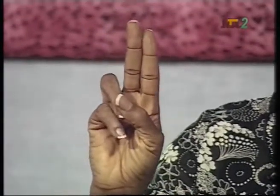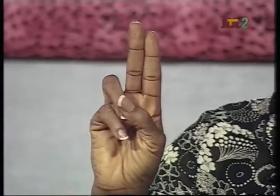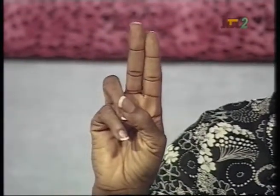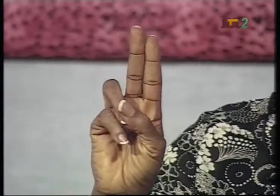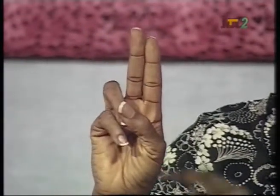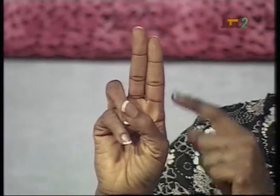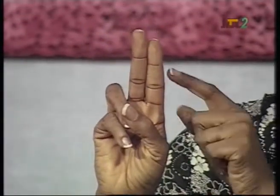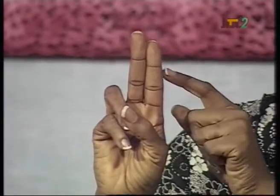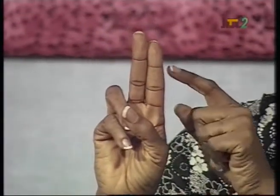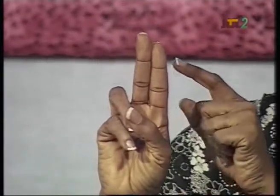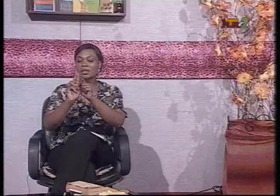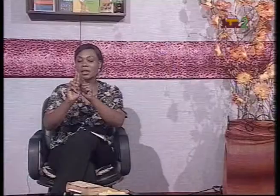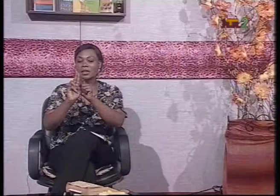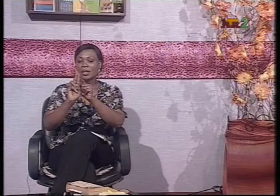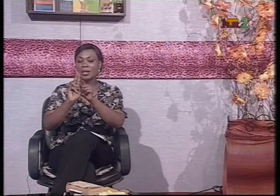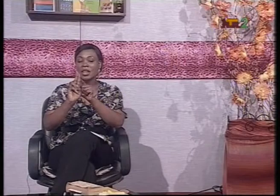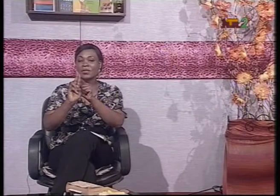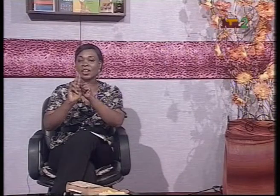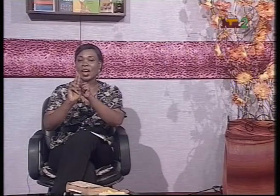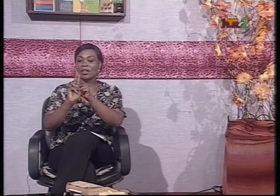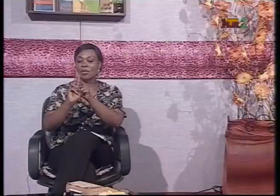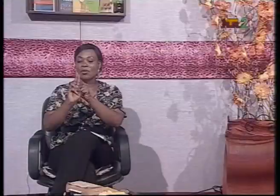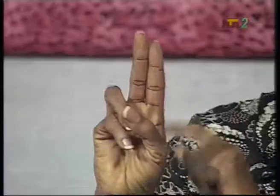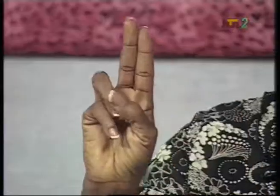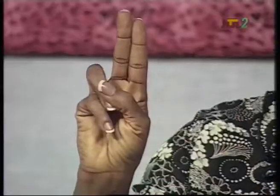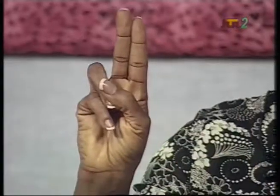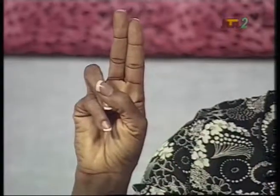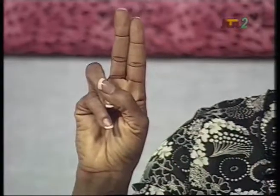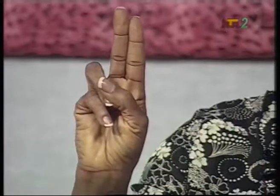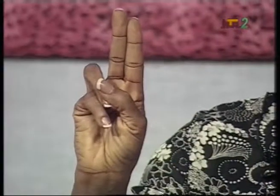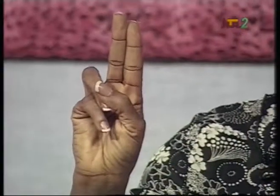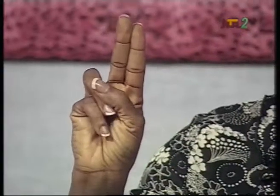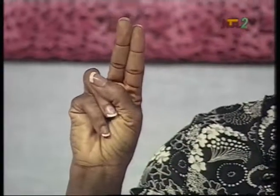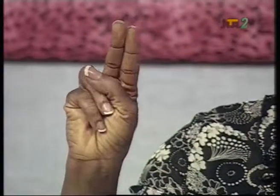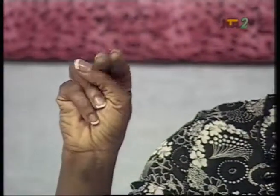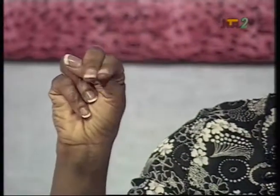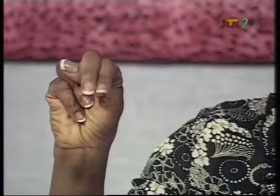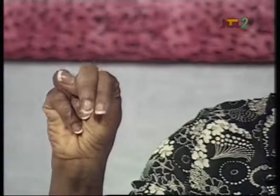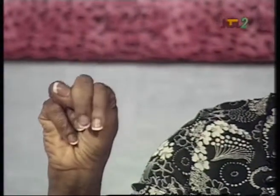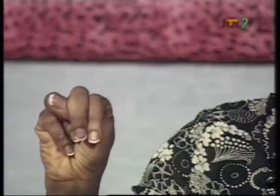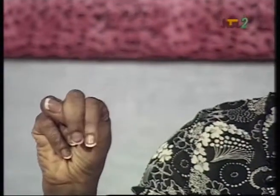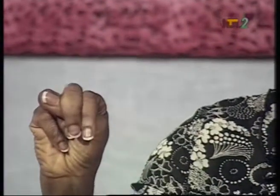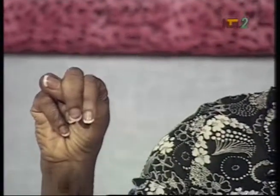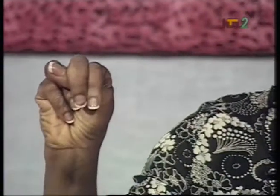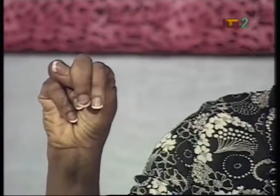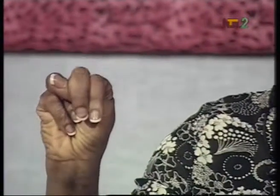your fingers upwards, the index finger and the middle finger upwards, and you close it down. That's letter